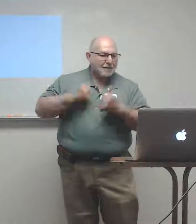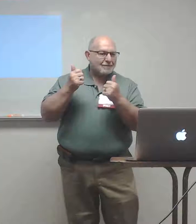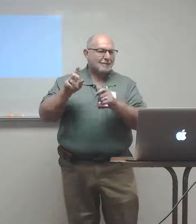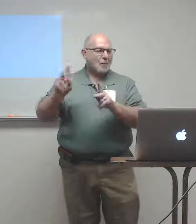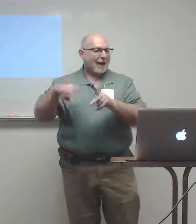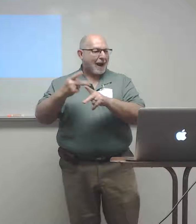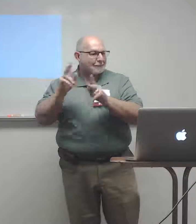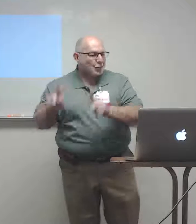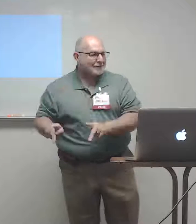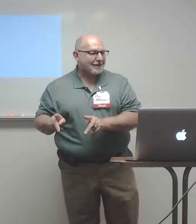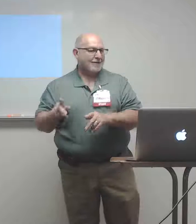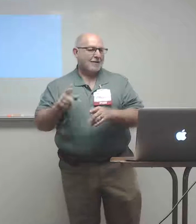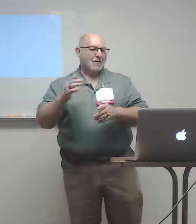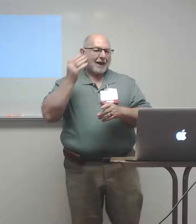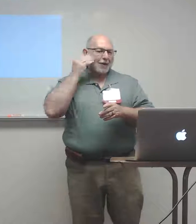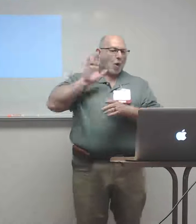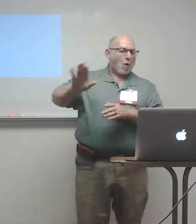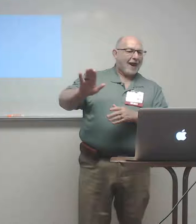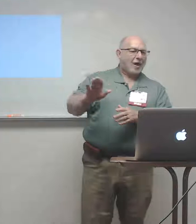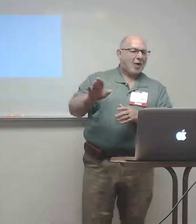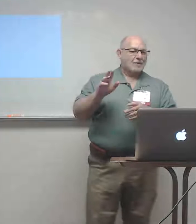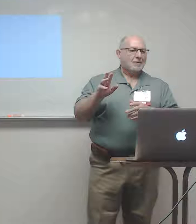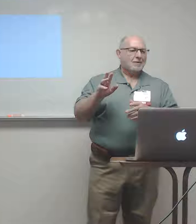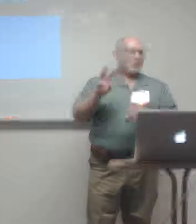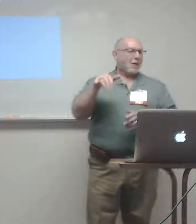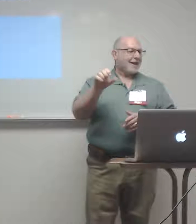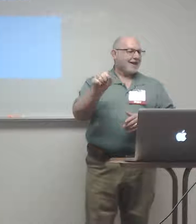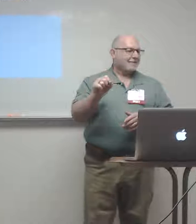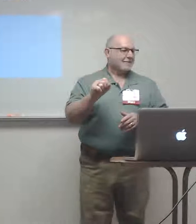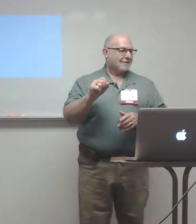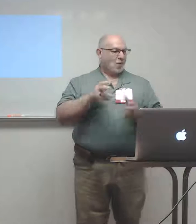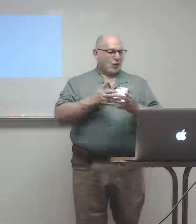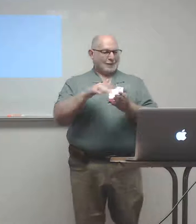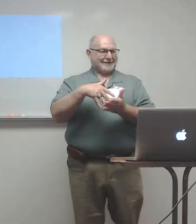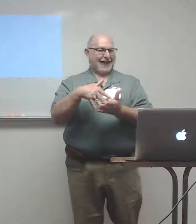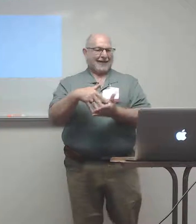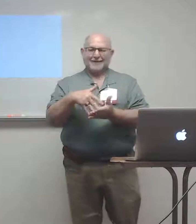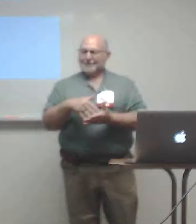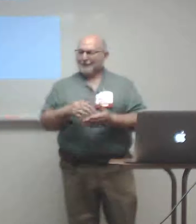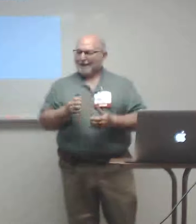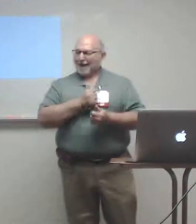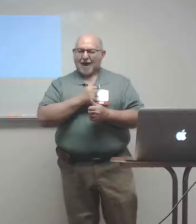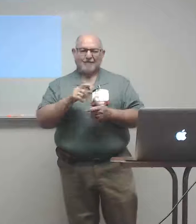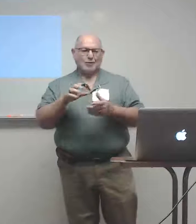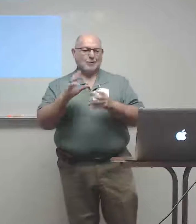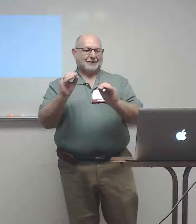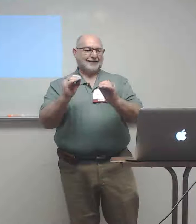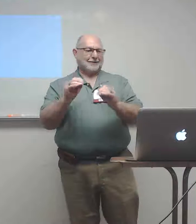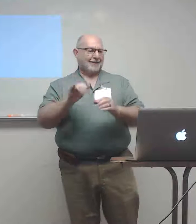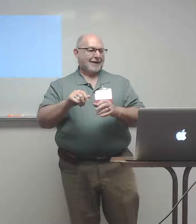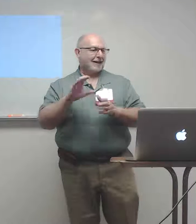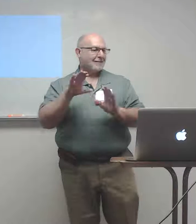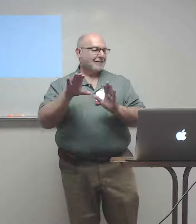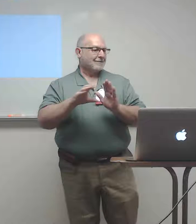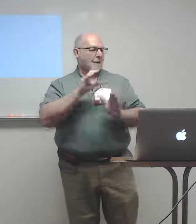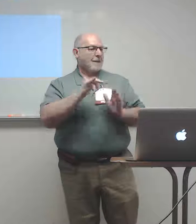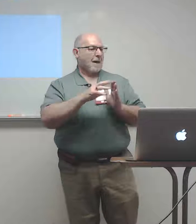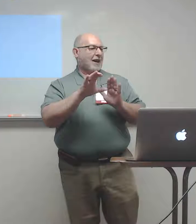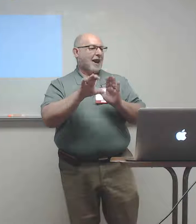kind of person to get to know their ways through study I love to teach the Bible